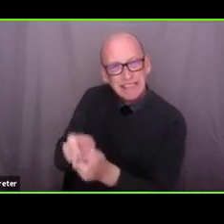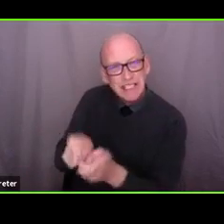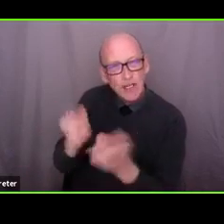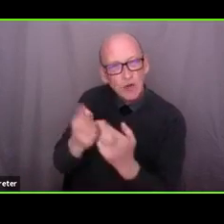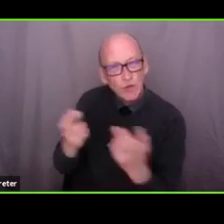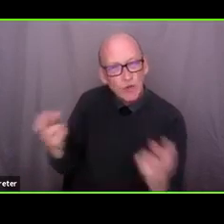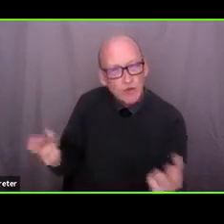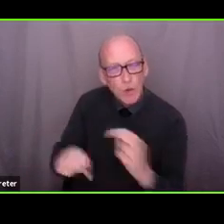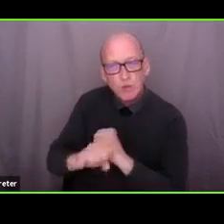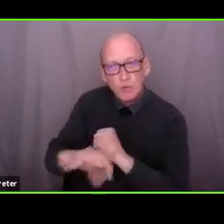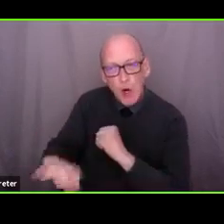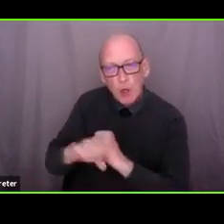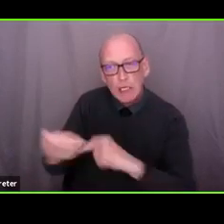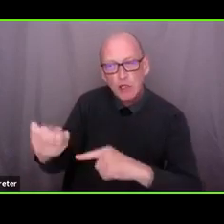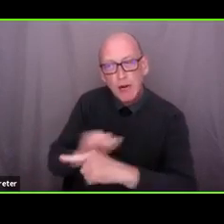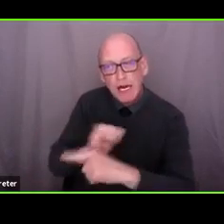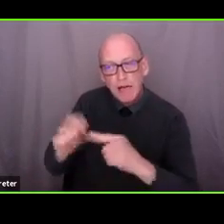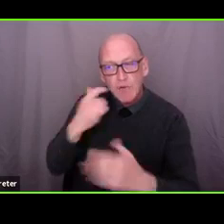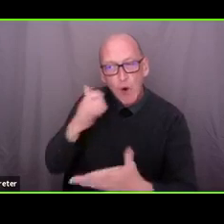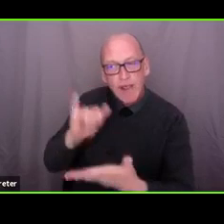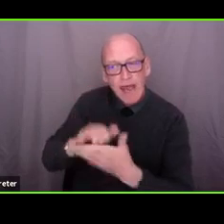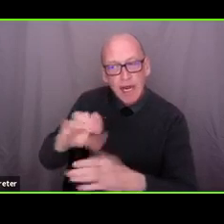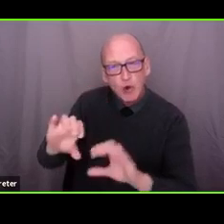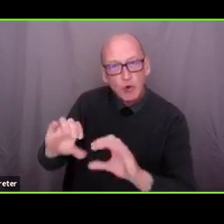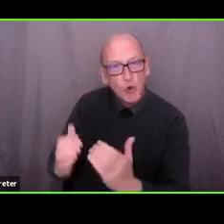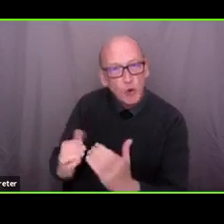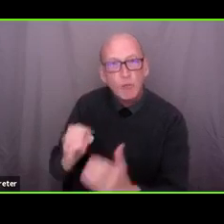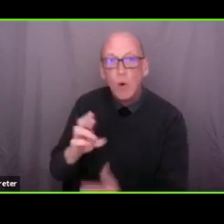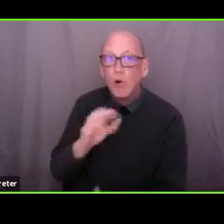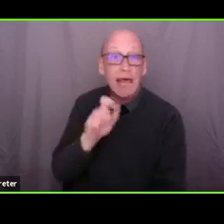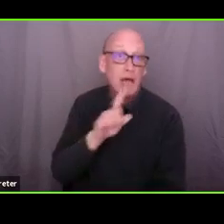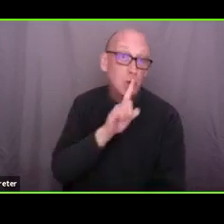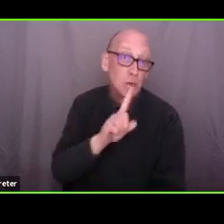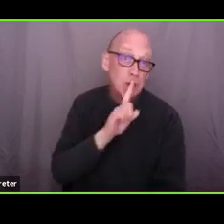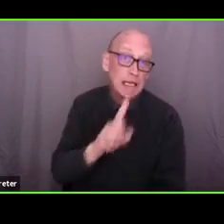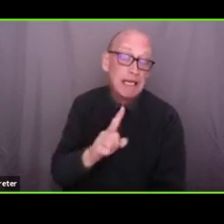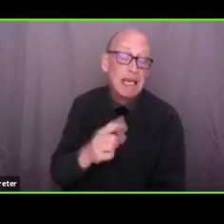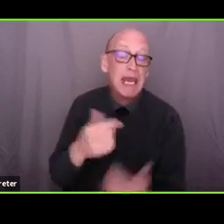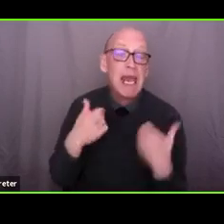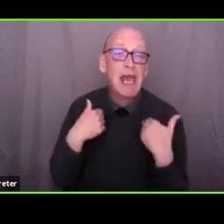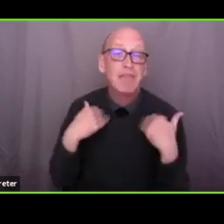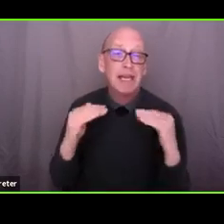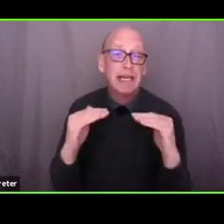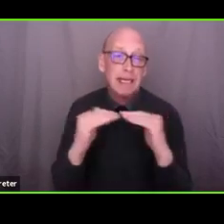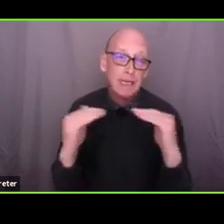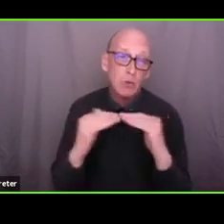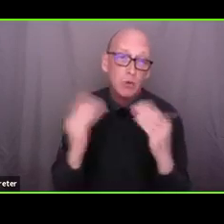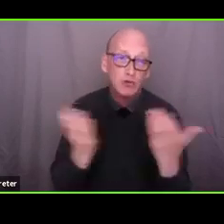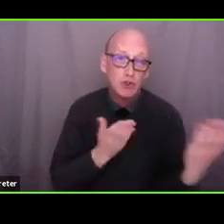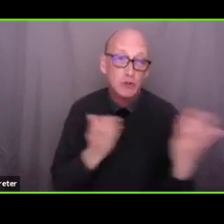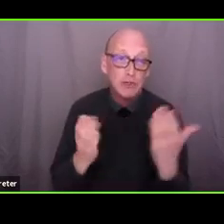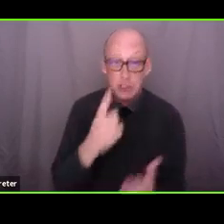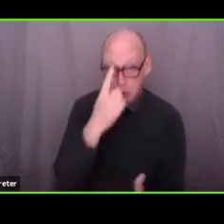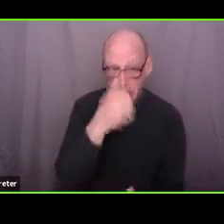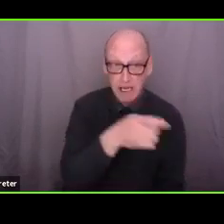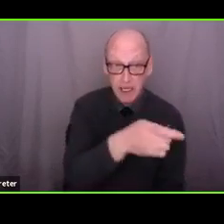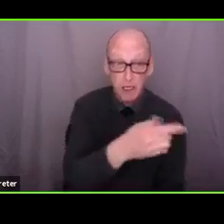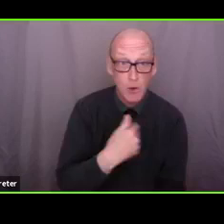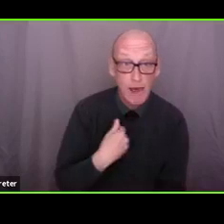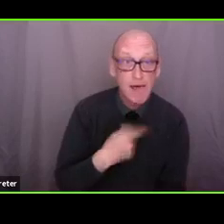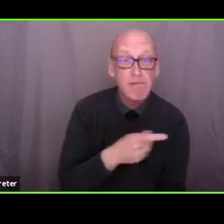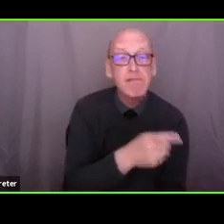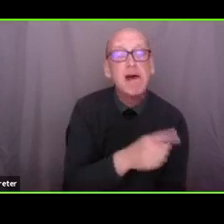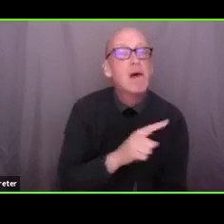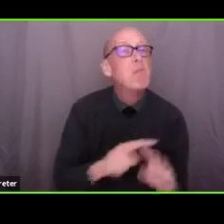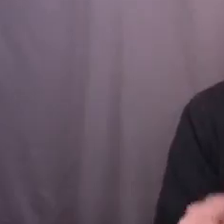and training for these groups. Otherwise, you're not truly providing that equitable experience that you think you are. Another thing